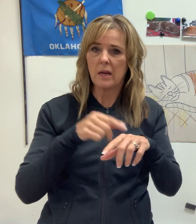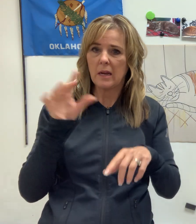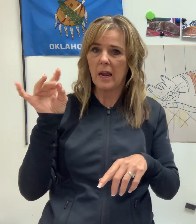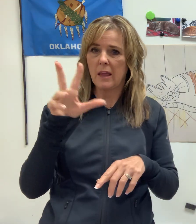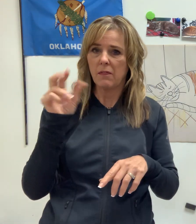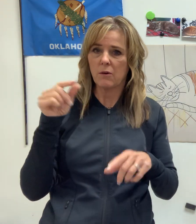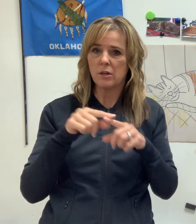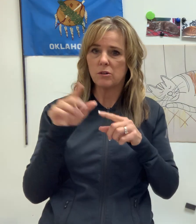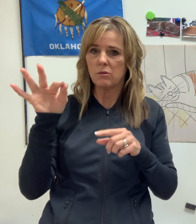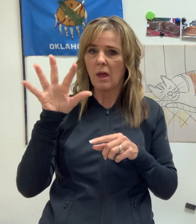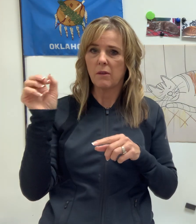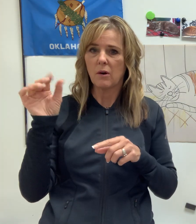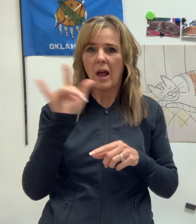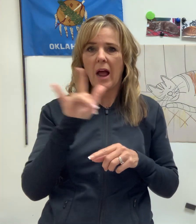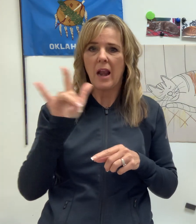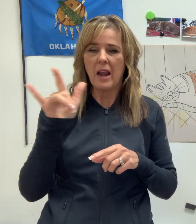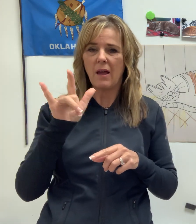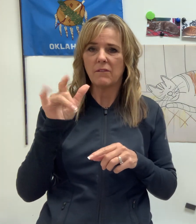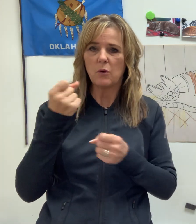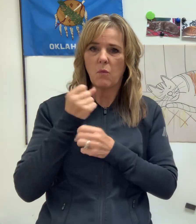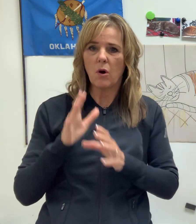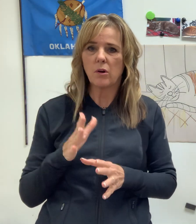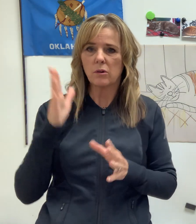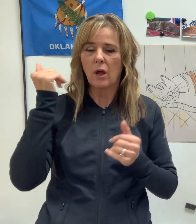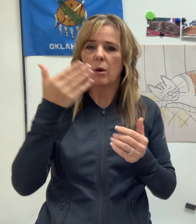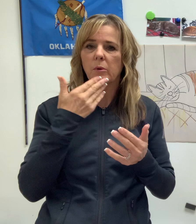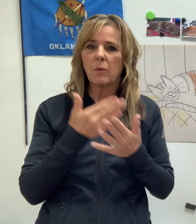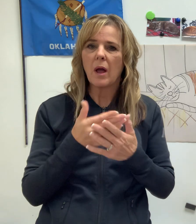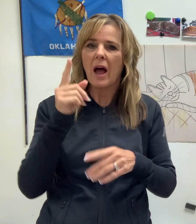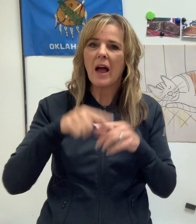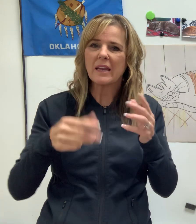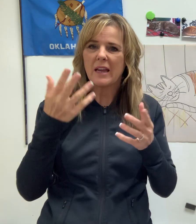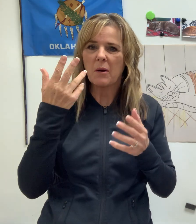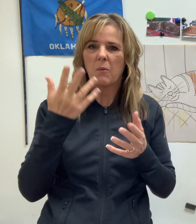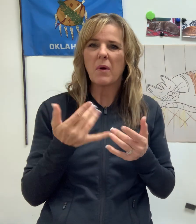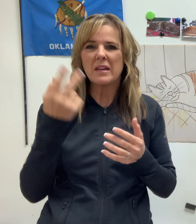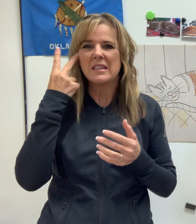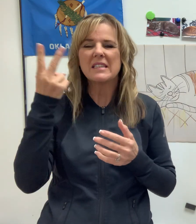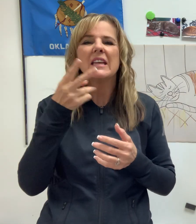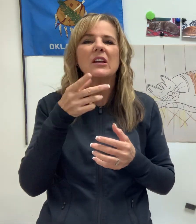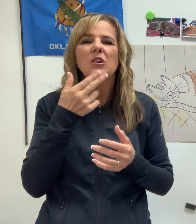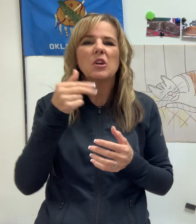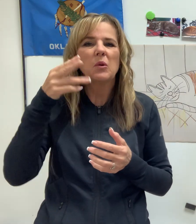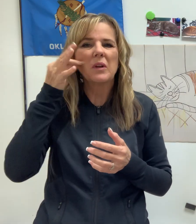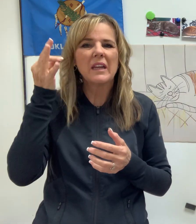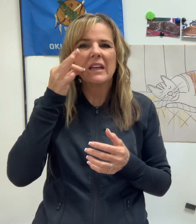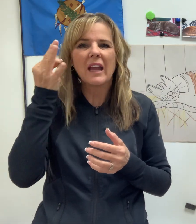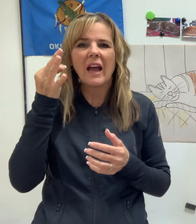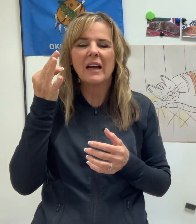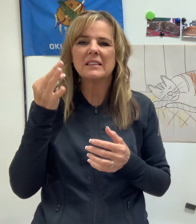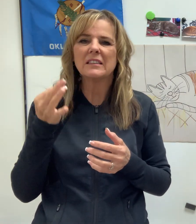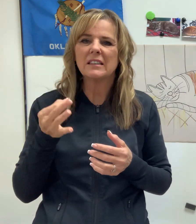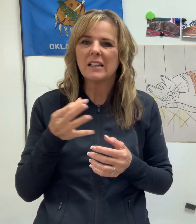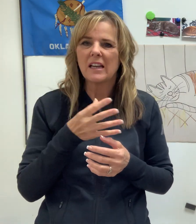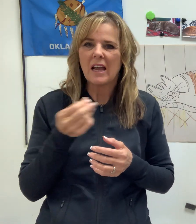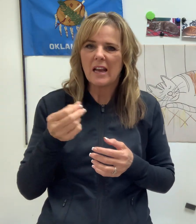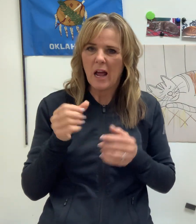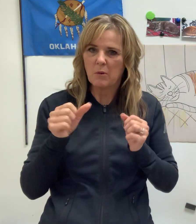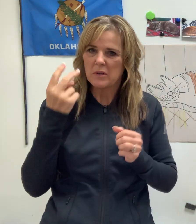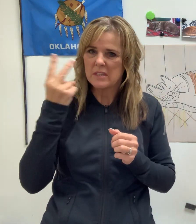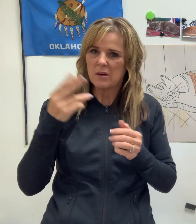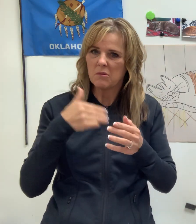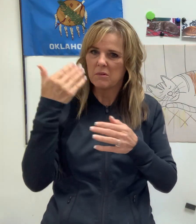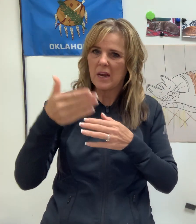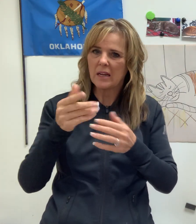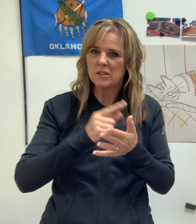9:30, okay? I love you, warriors. I hope you're well. I cannot wait to see your cute kitty cats. I cannot wait to see them. And I will see